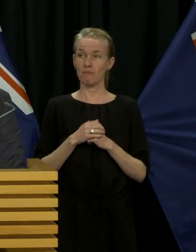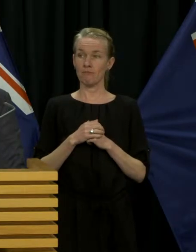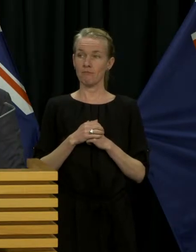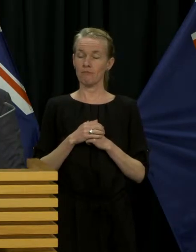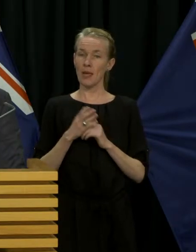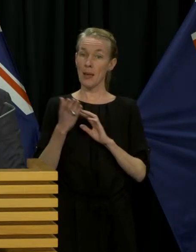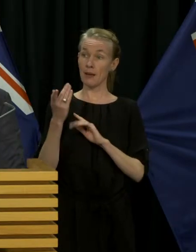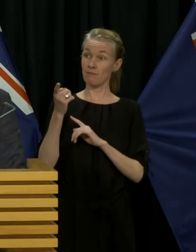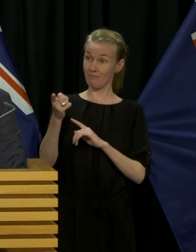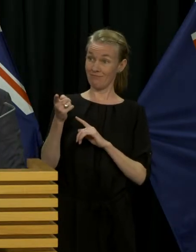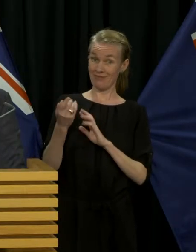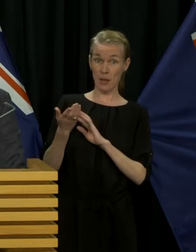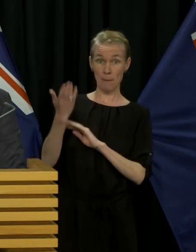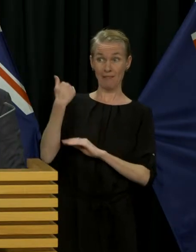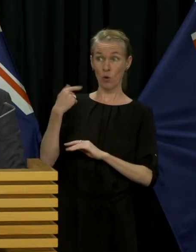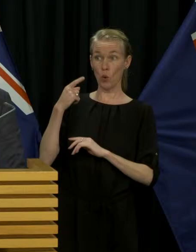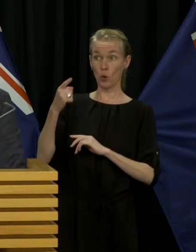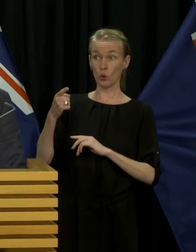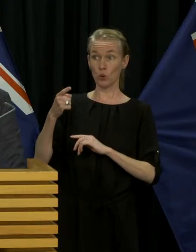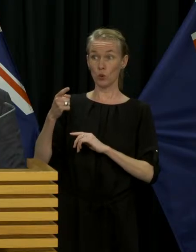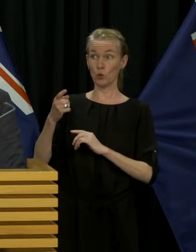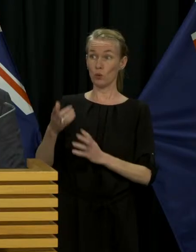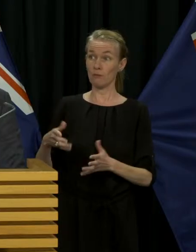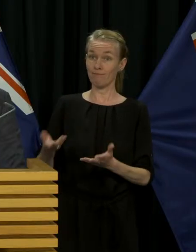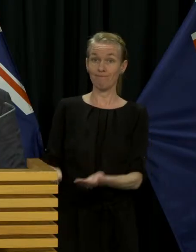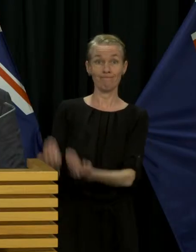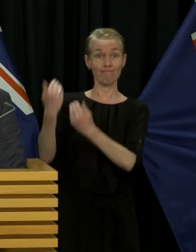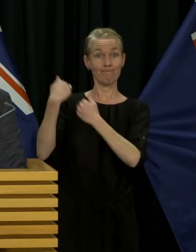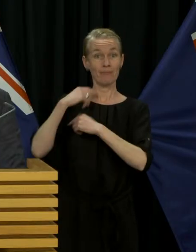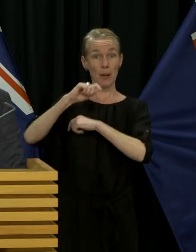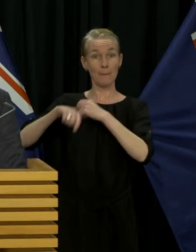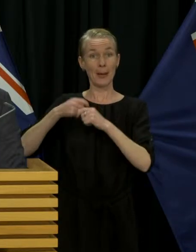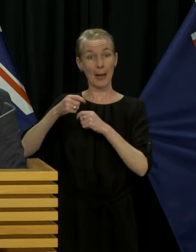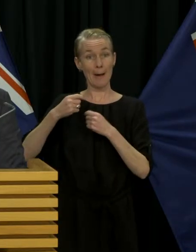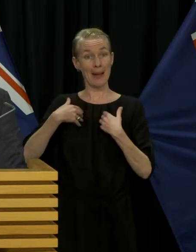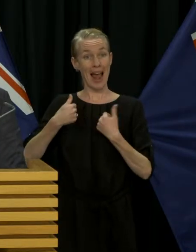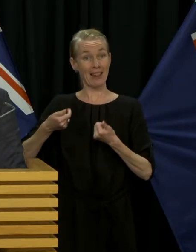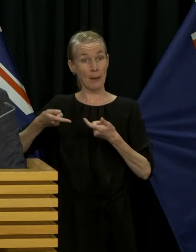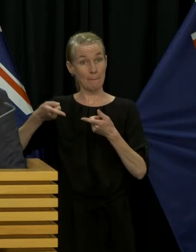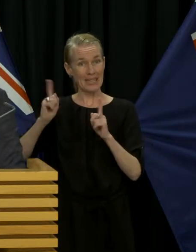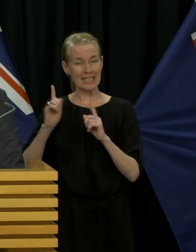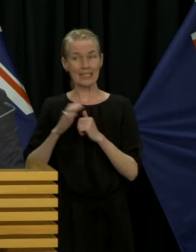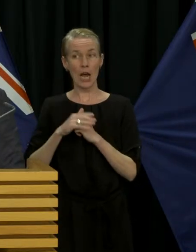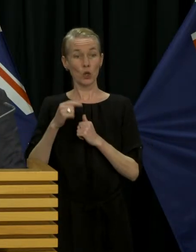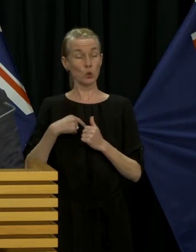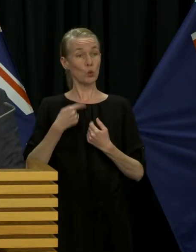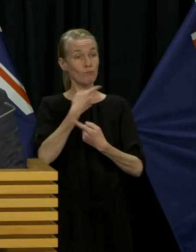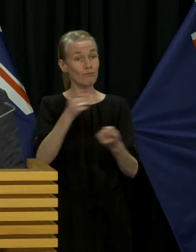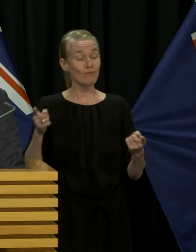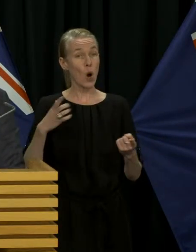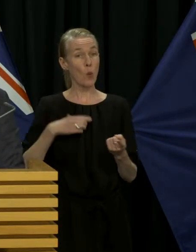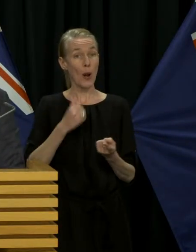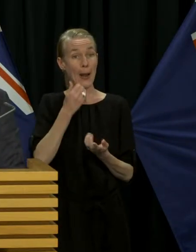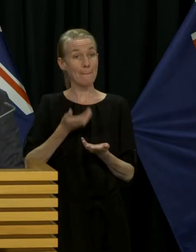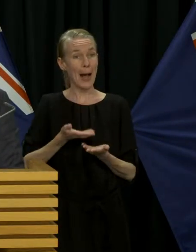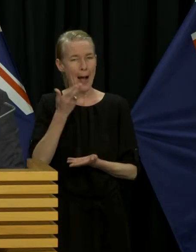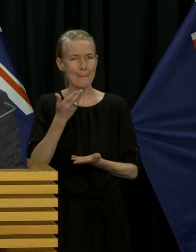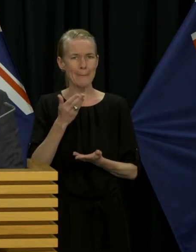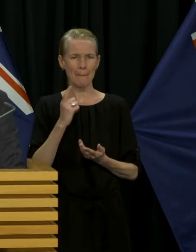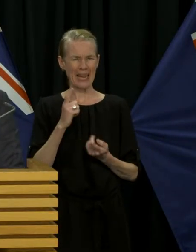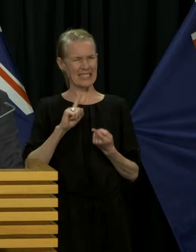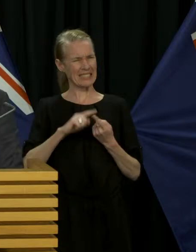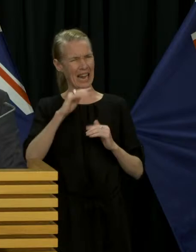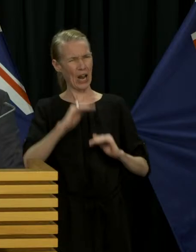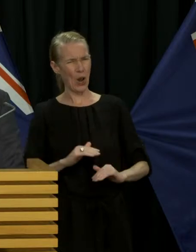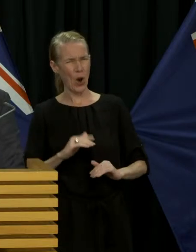get those numbers up within kind of a couple of days or a week. Has it been harder than you expect? It's been frustrating, that's correct. The numbers